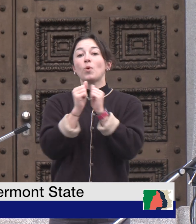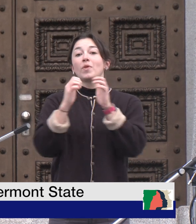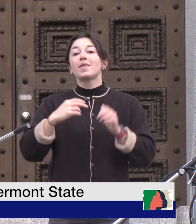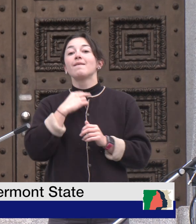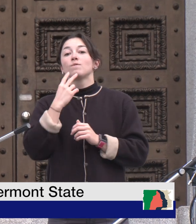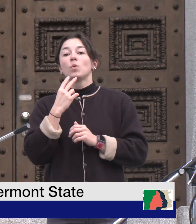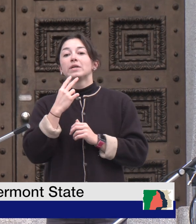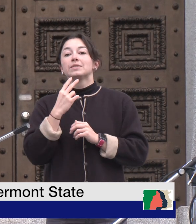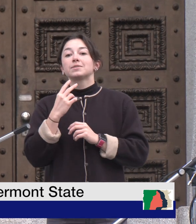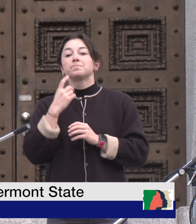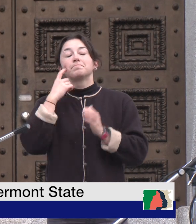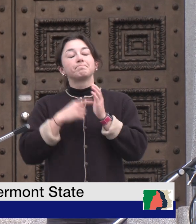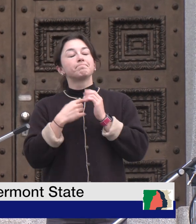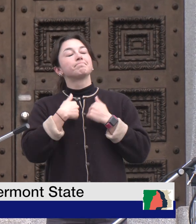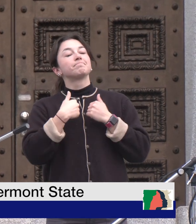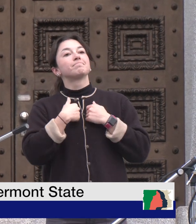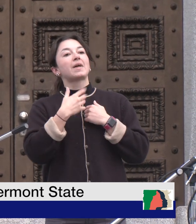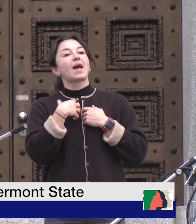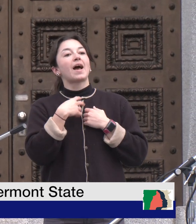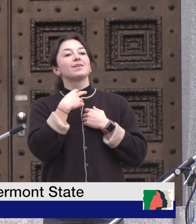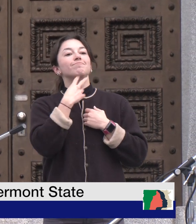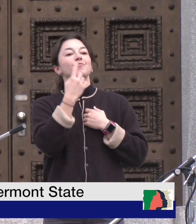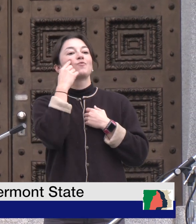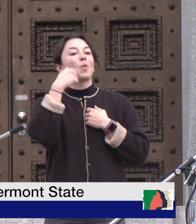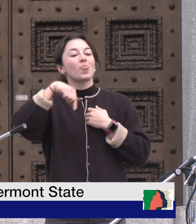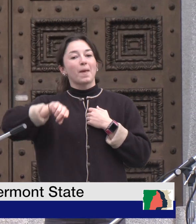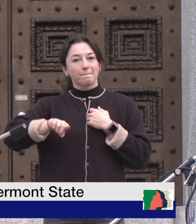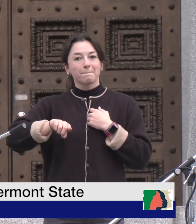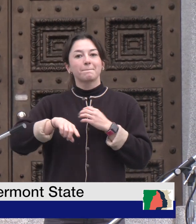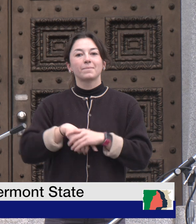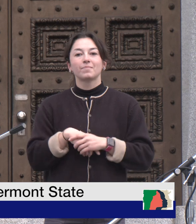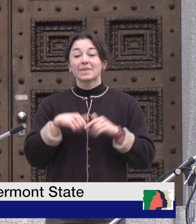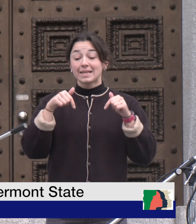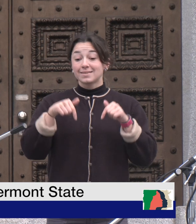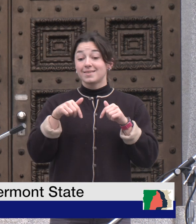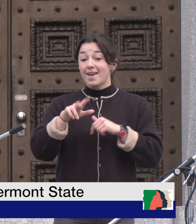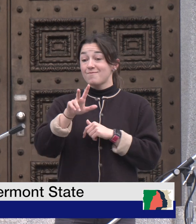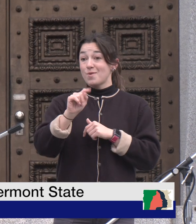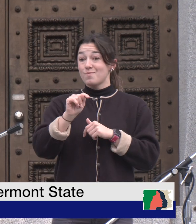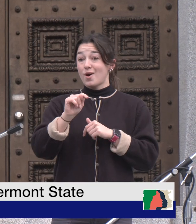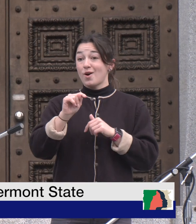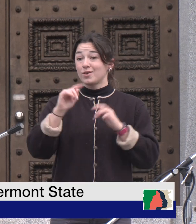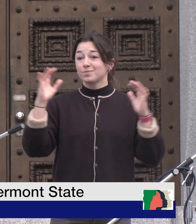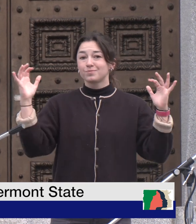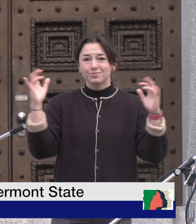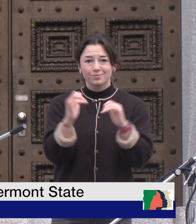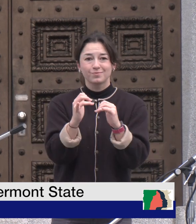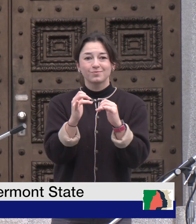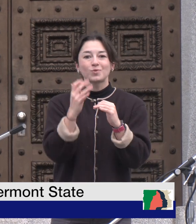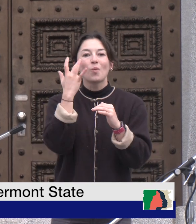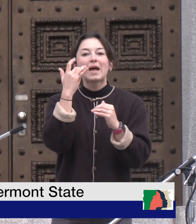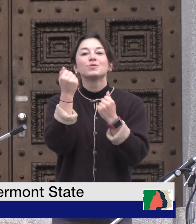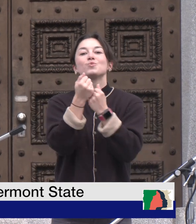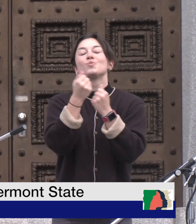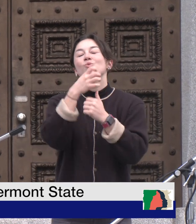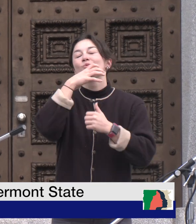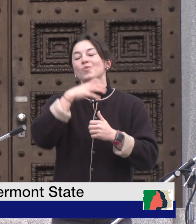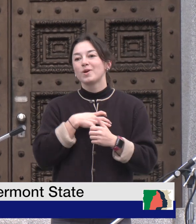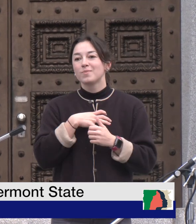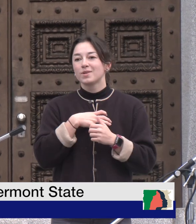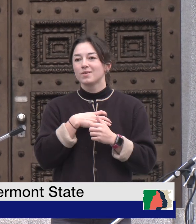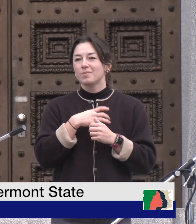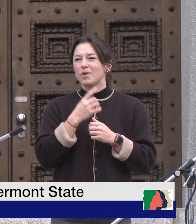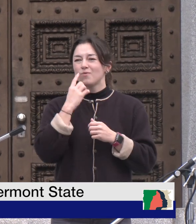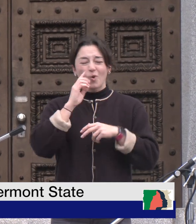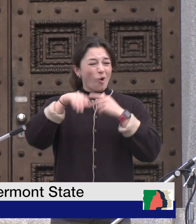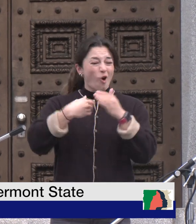be heard." Today, Vermonters are raising our collective voices in support of women, but also for